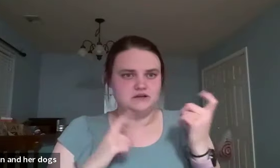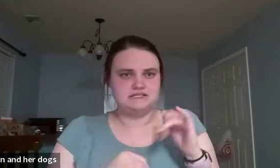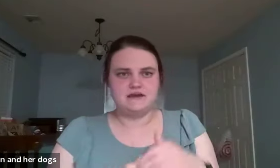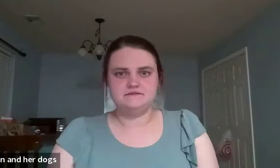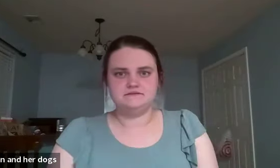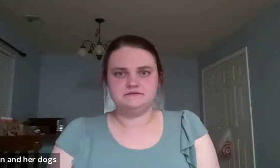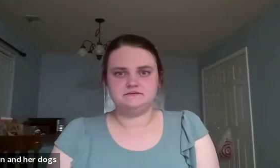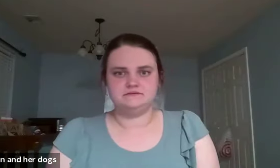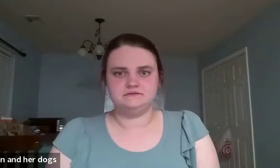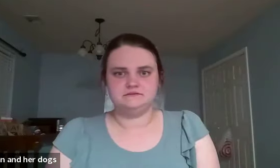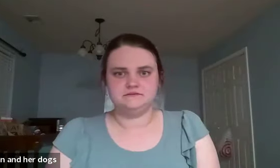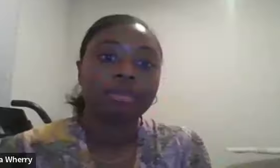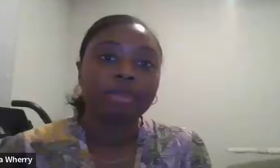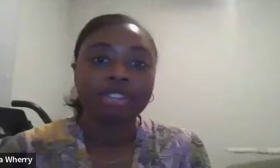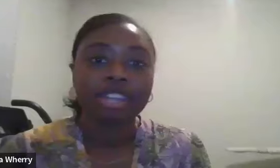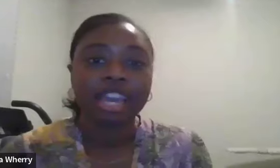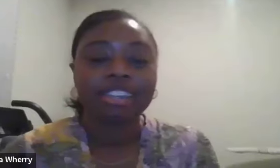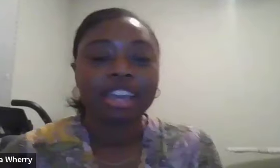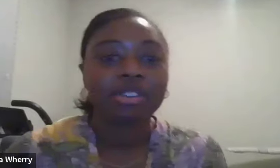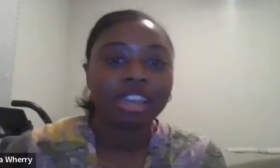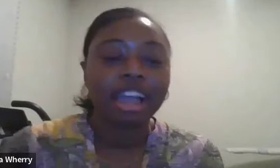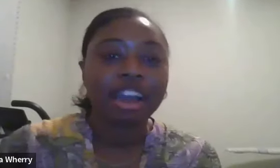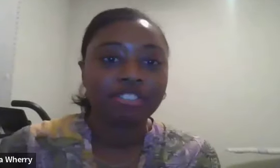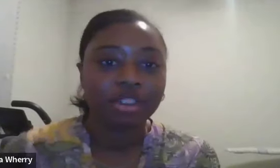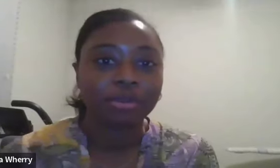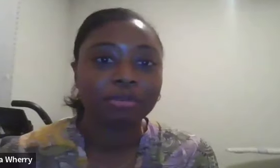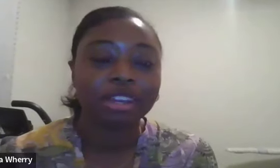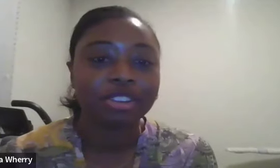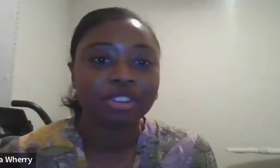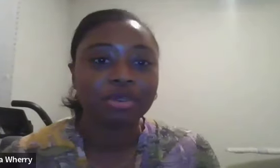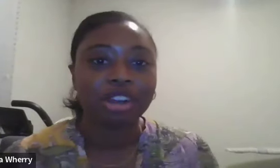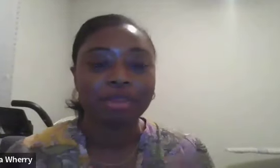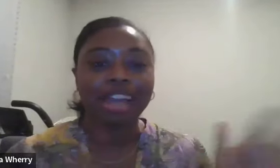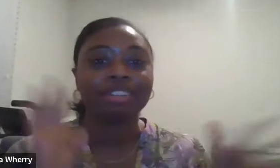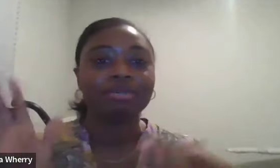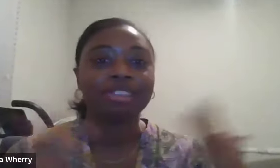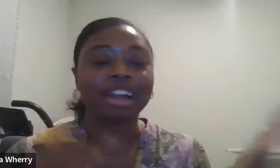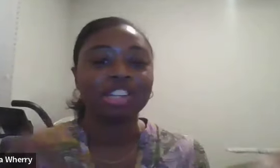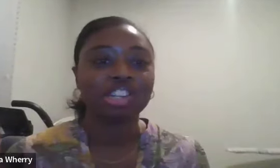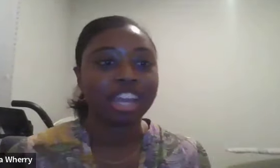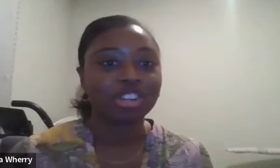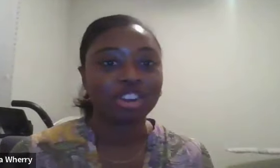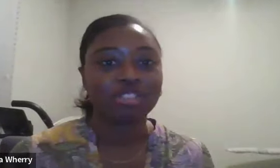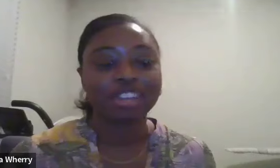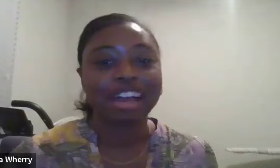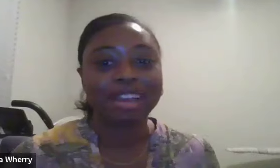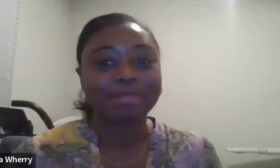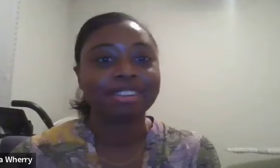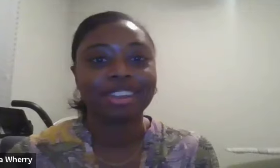you guys have? I was going to ask, how do you say iPhone? Because you were talking about how signs change over times. So